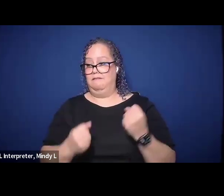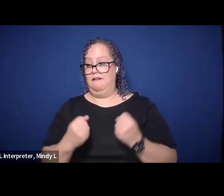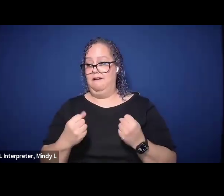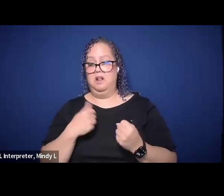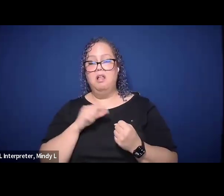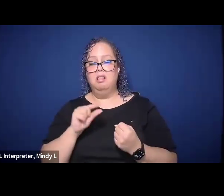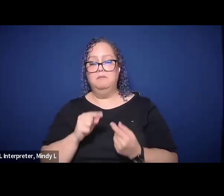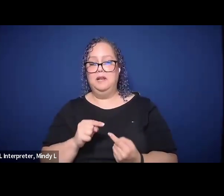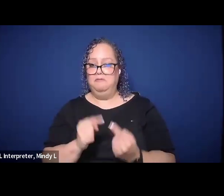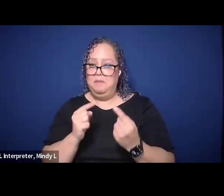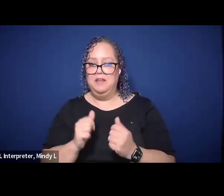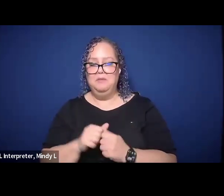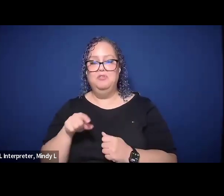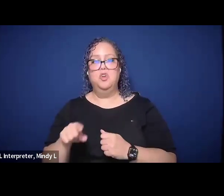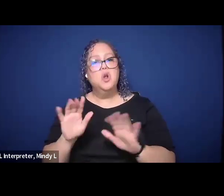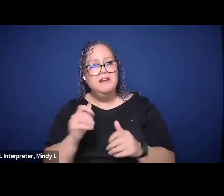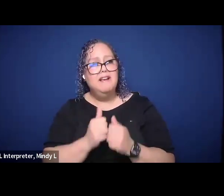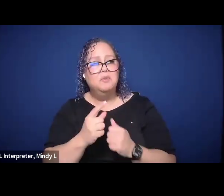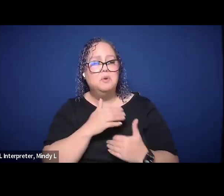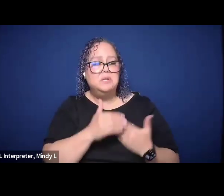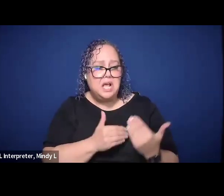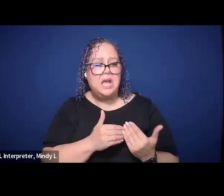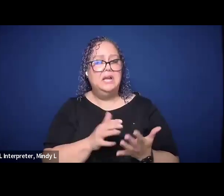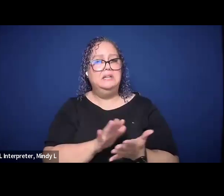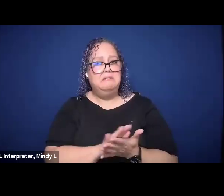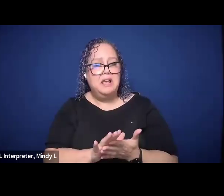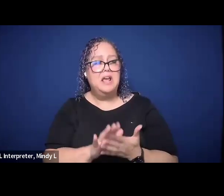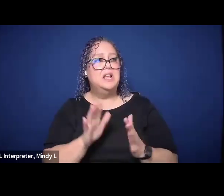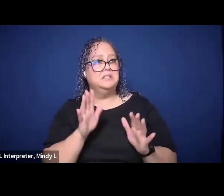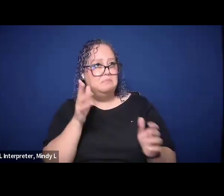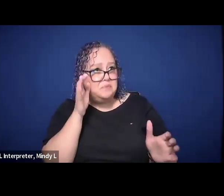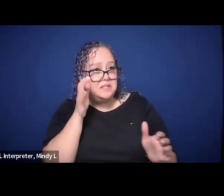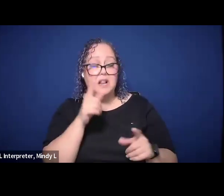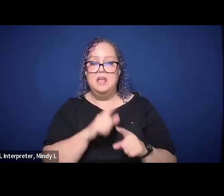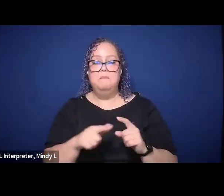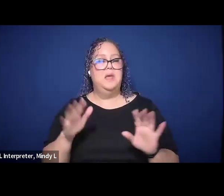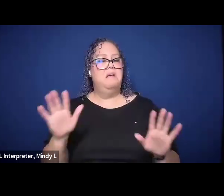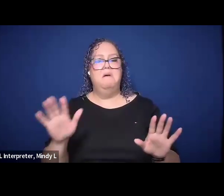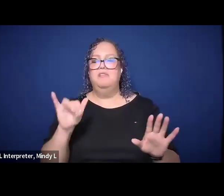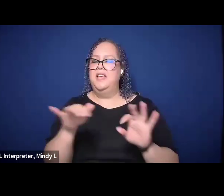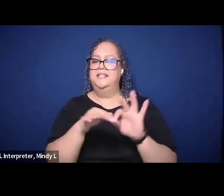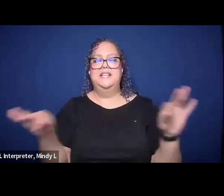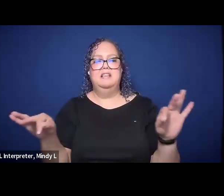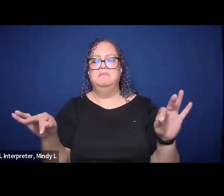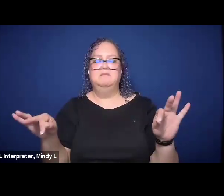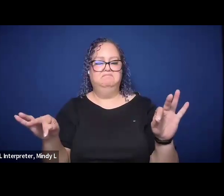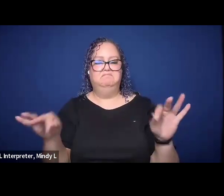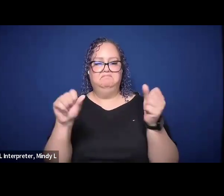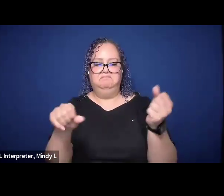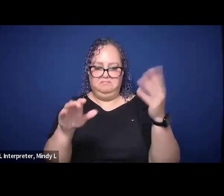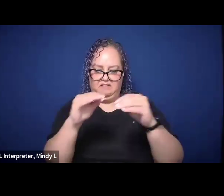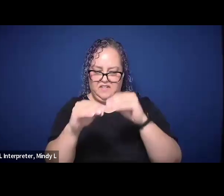was kind and it was well received. But I want to fix this statement. Let's